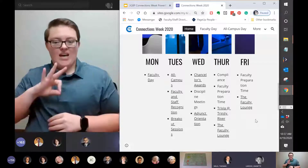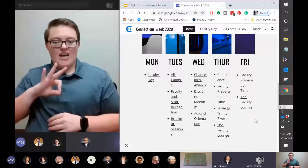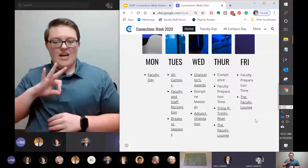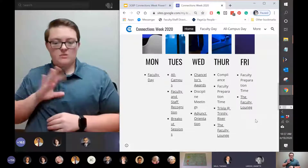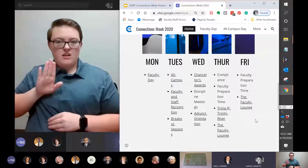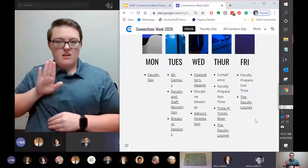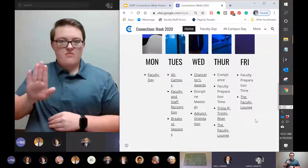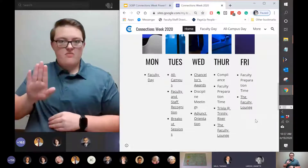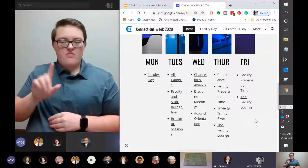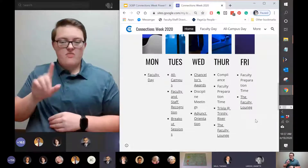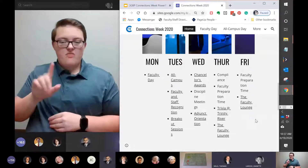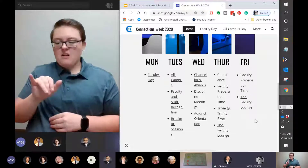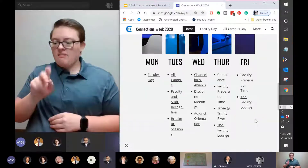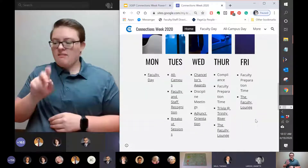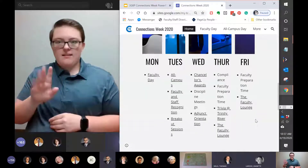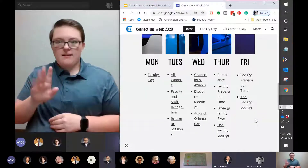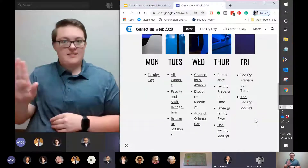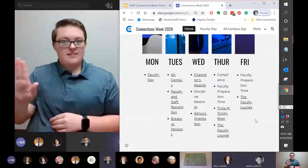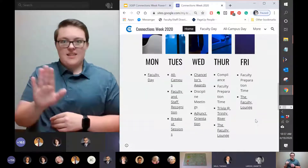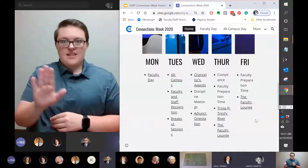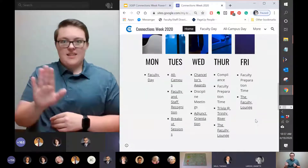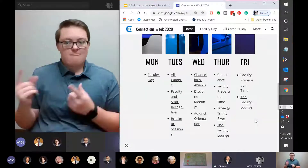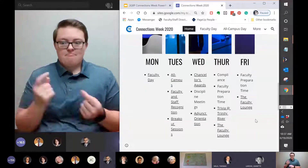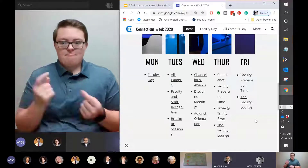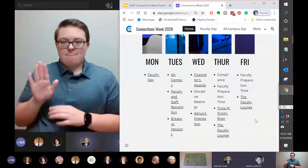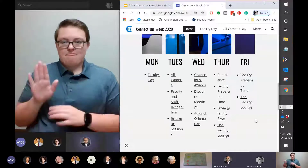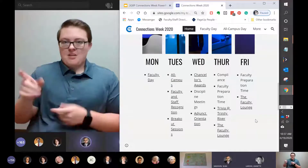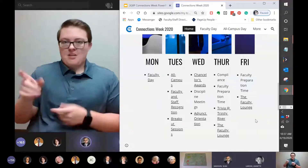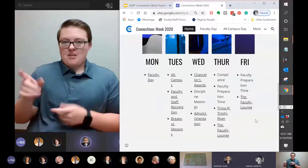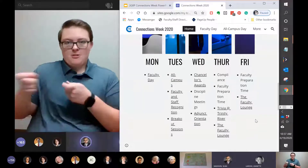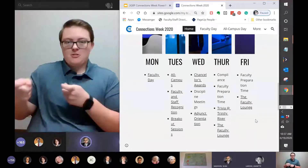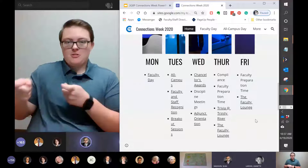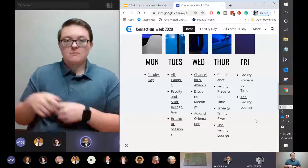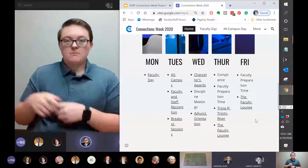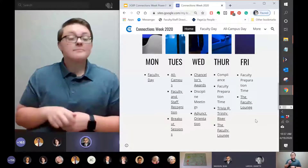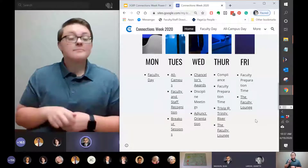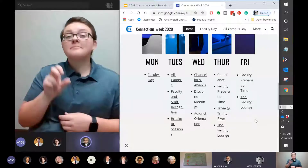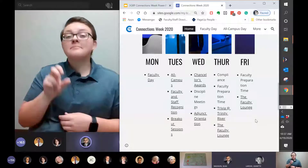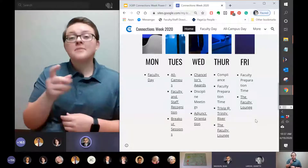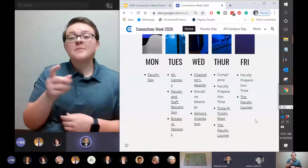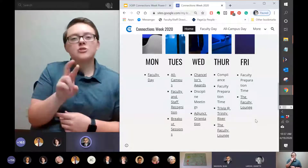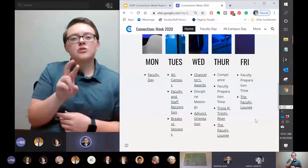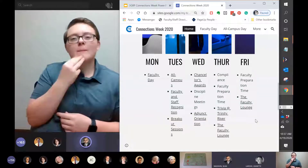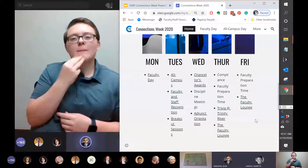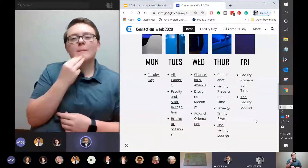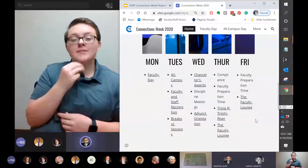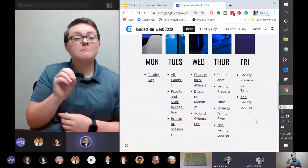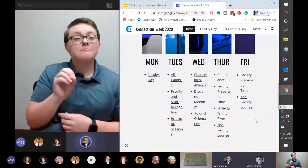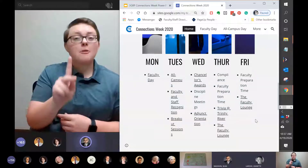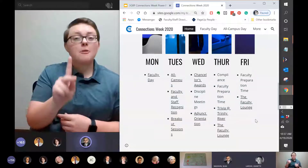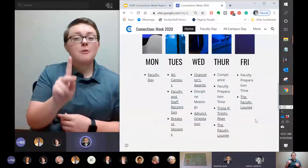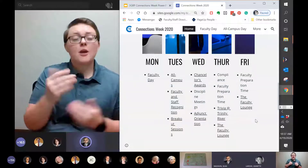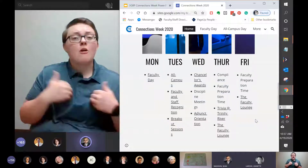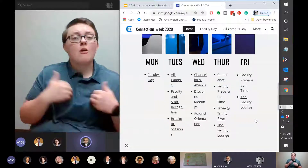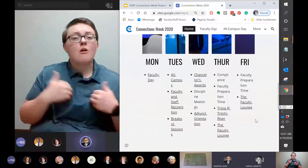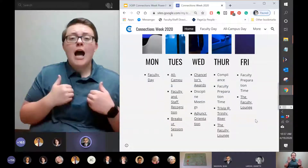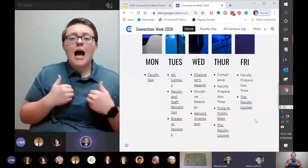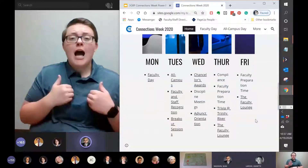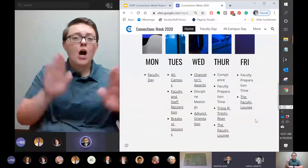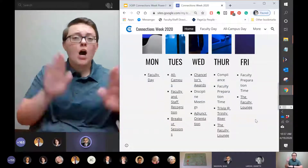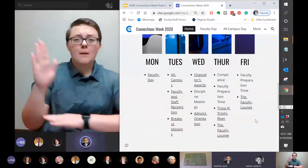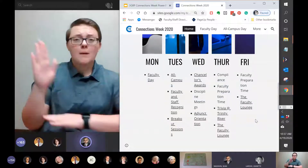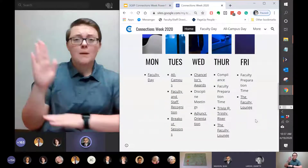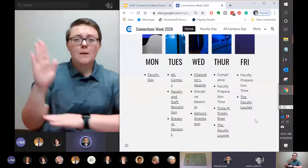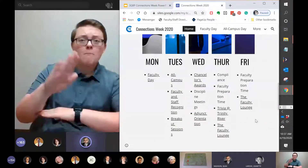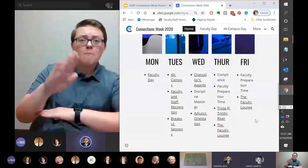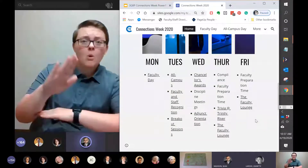and they do their own thing. Okay. All righty. Well, have a great rest of your morning and afternoon. And again, if